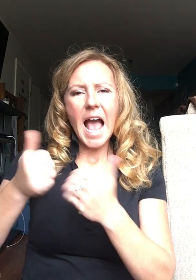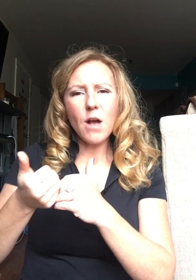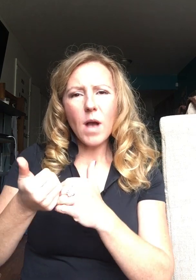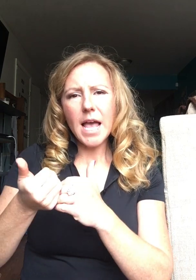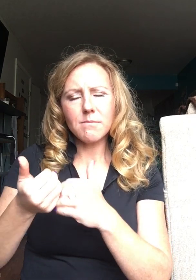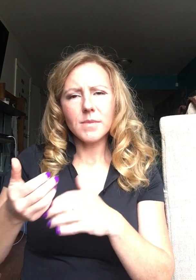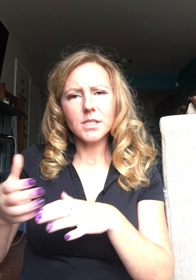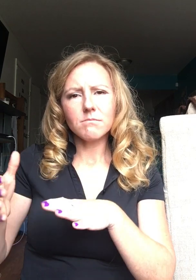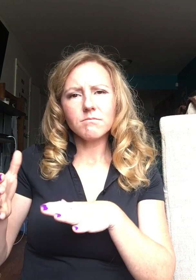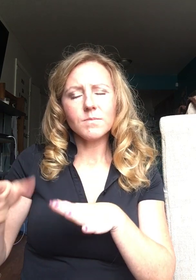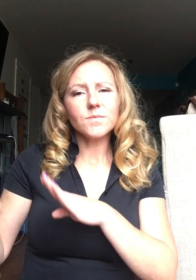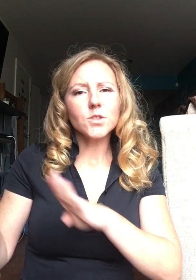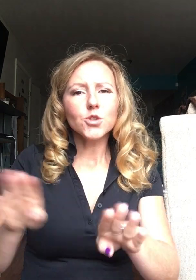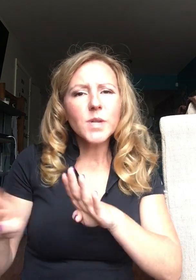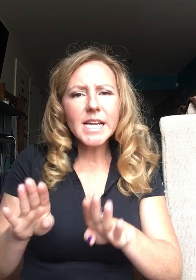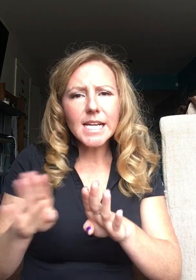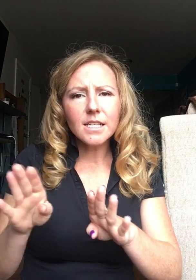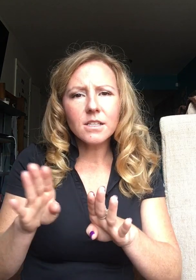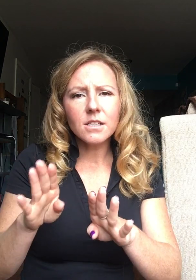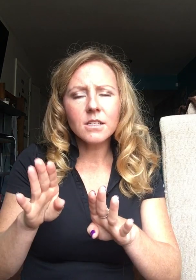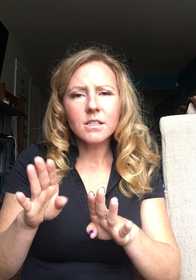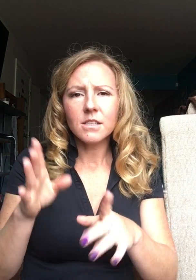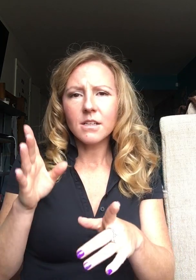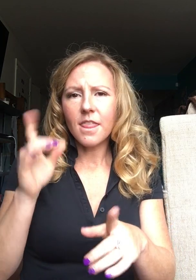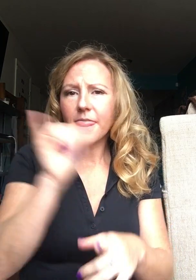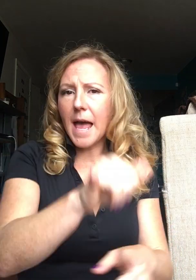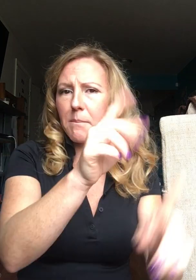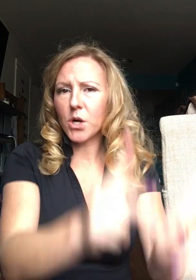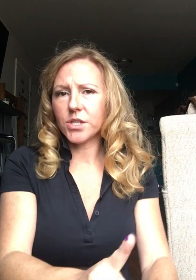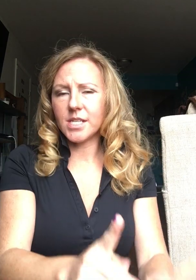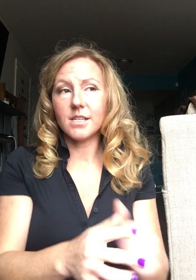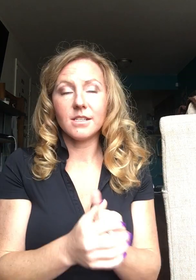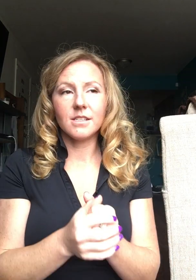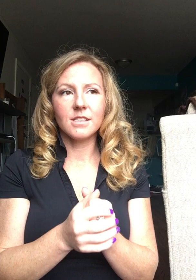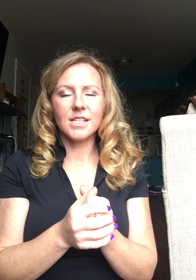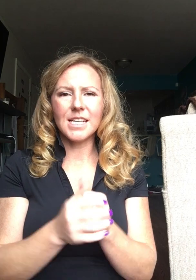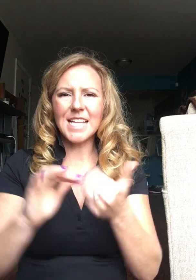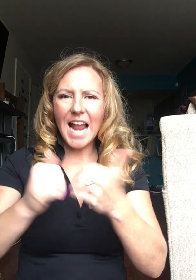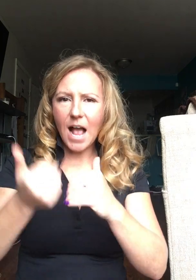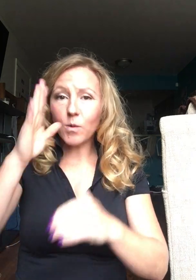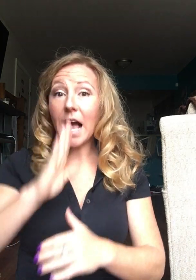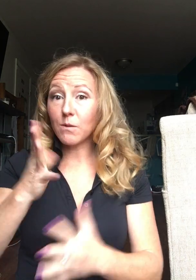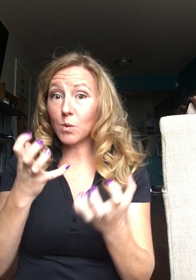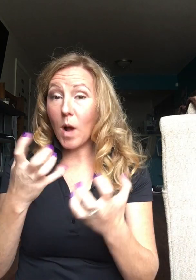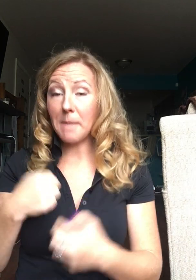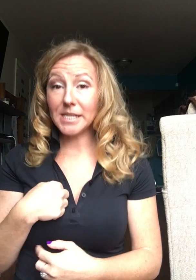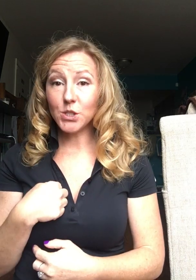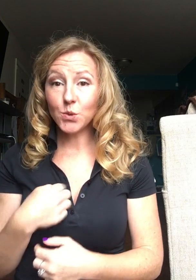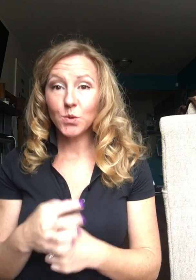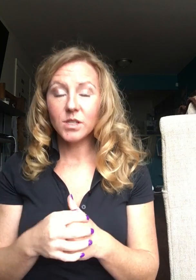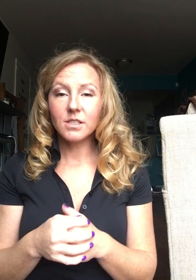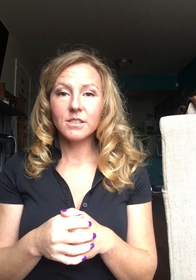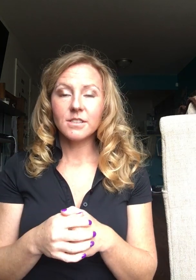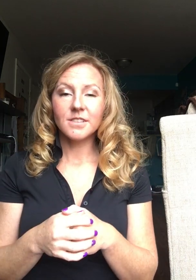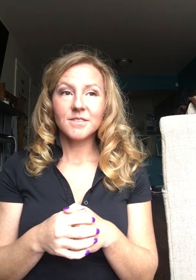how I'm treating that person, is that how God would want me to?